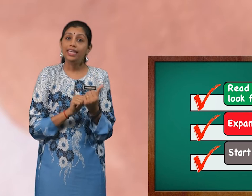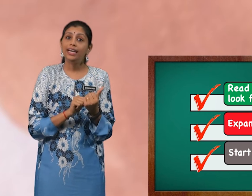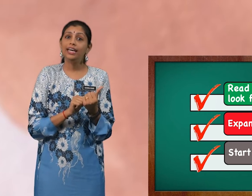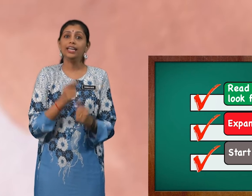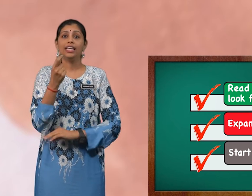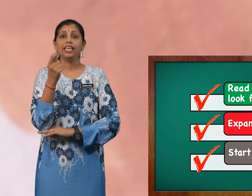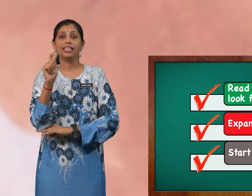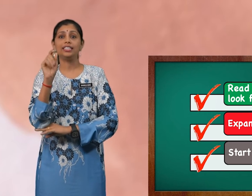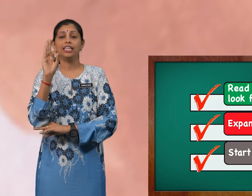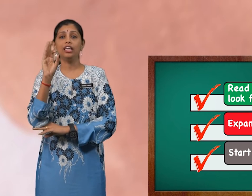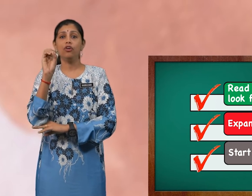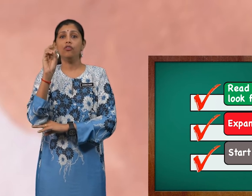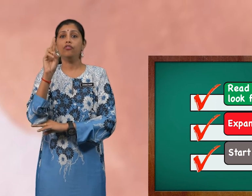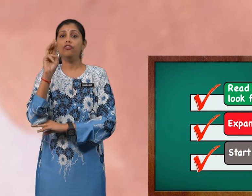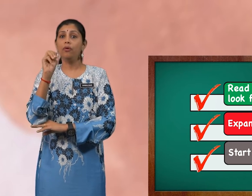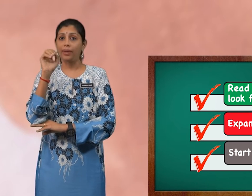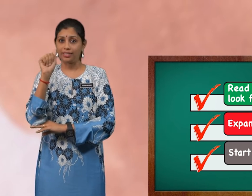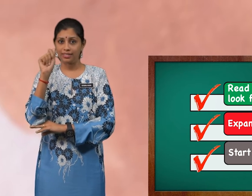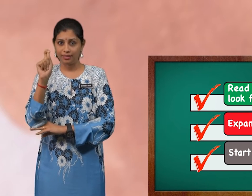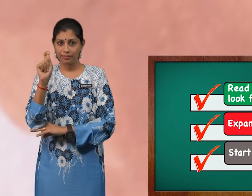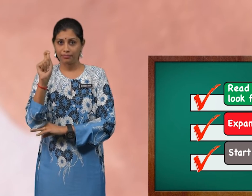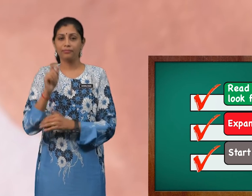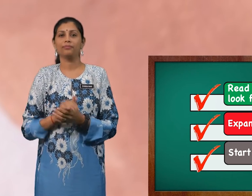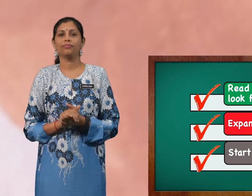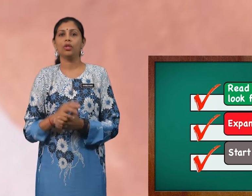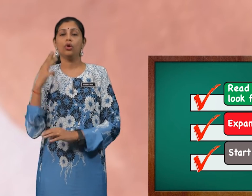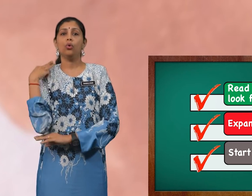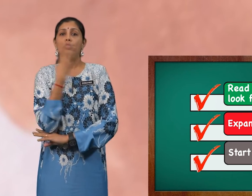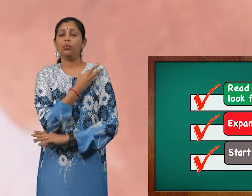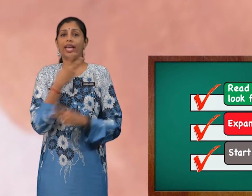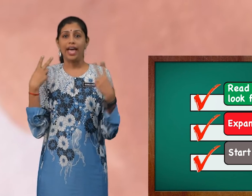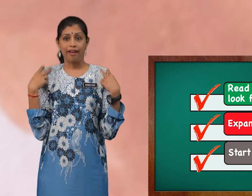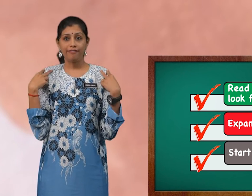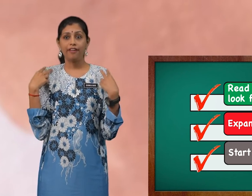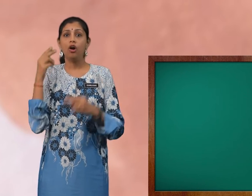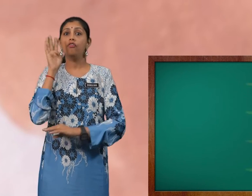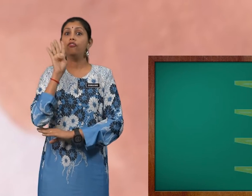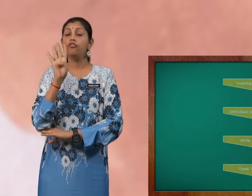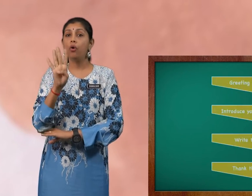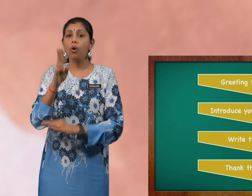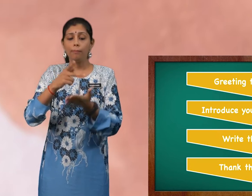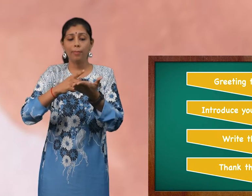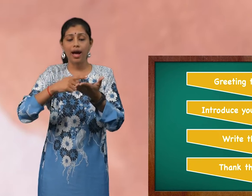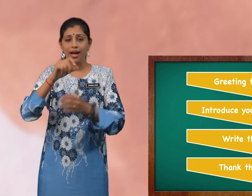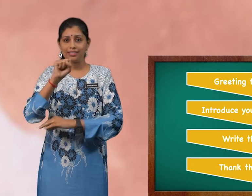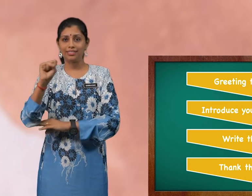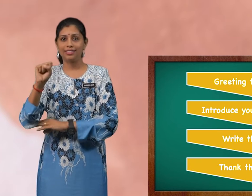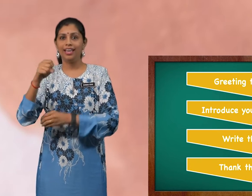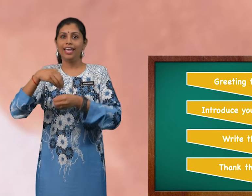Here is the format. We have four parts